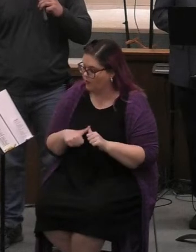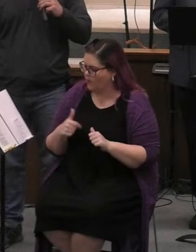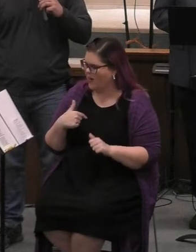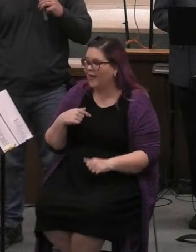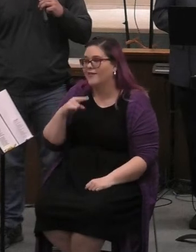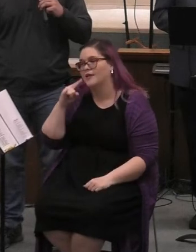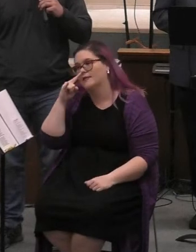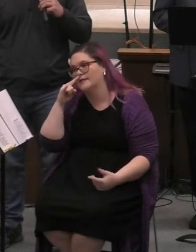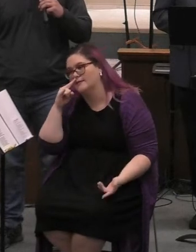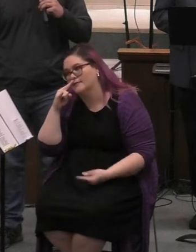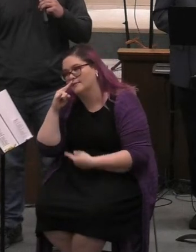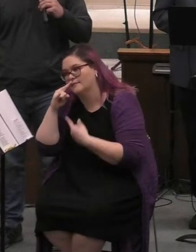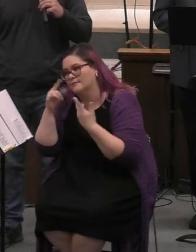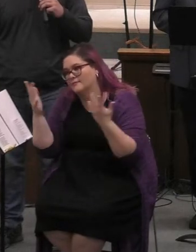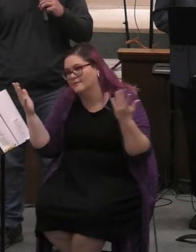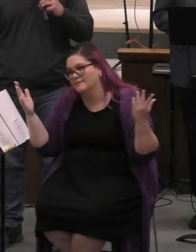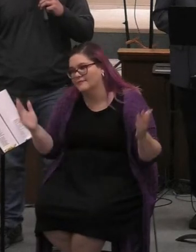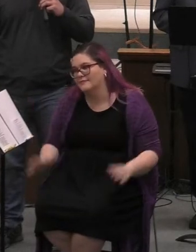have kids.